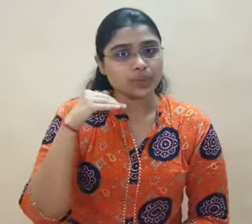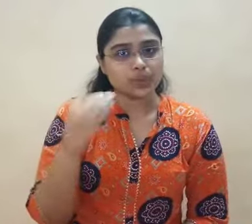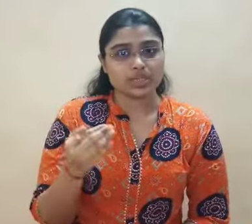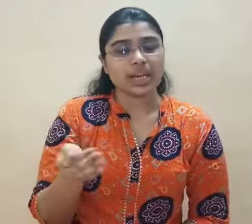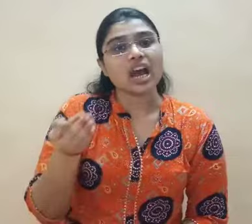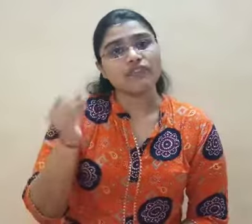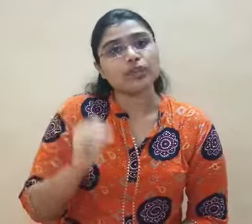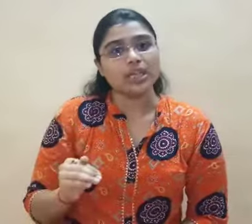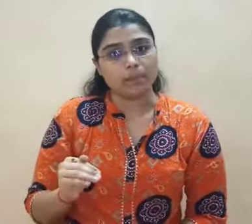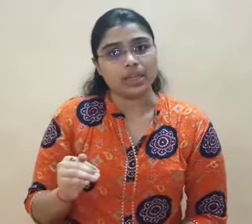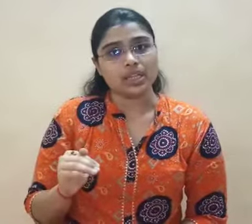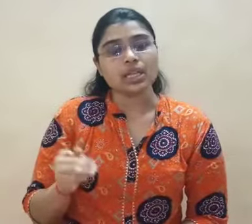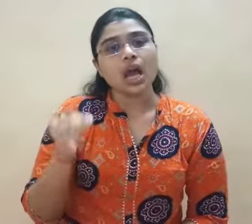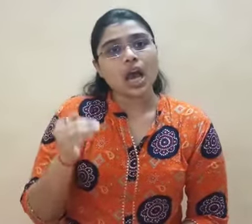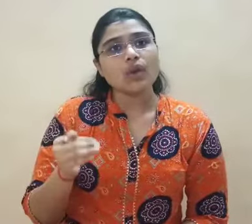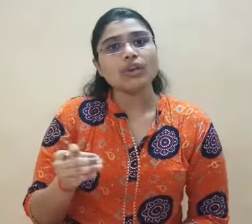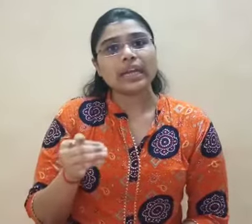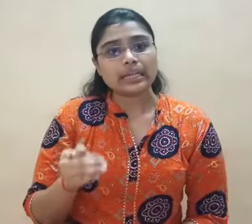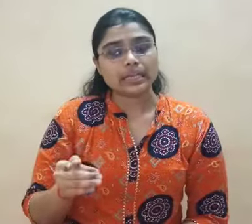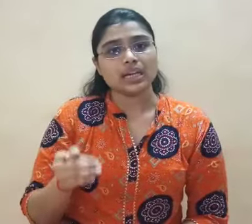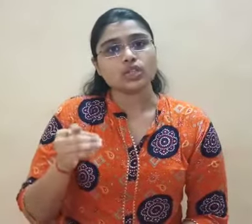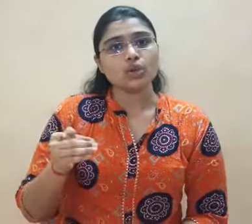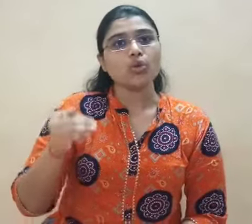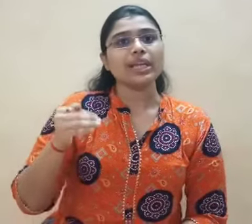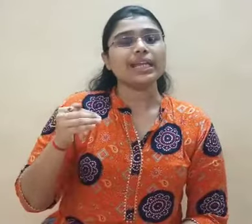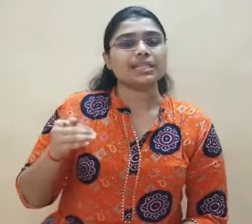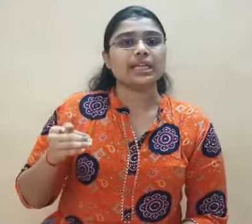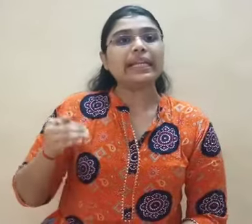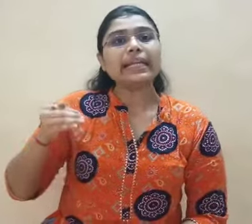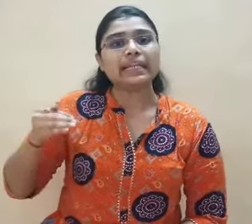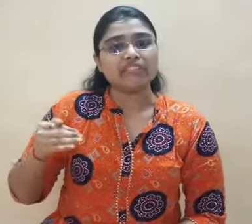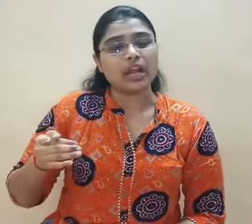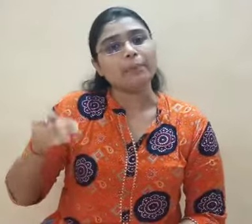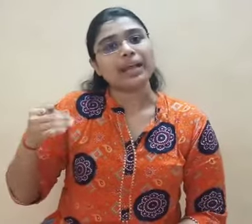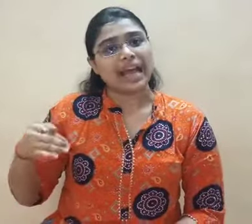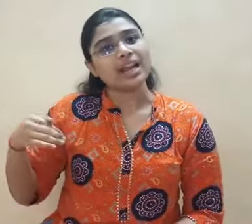situation was, then after independence how India slowly and steadily developed and